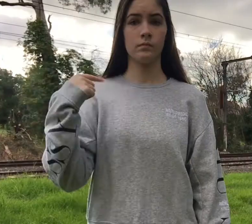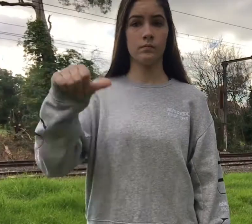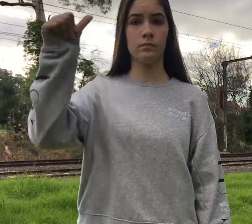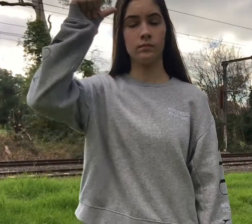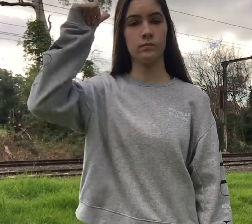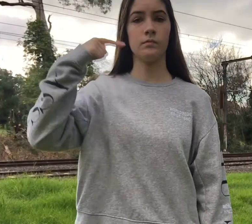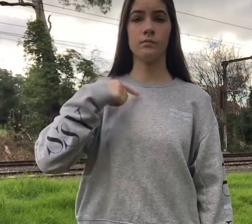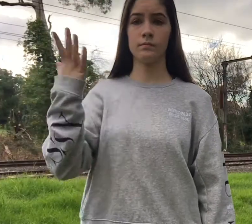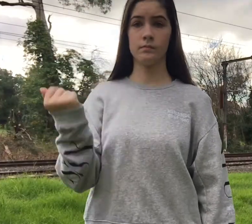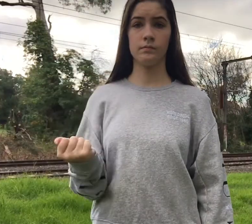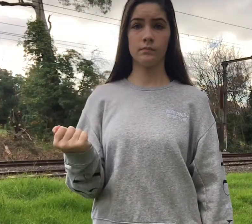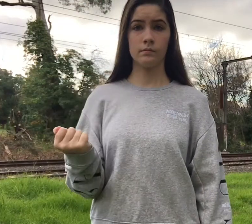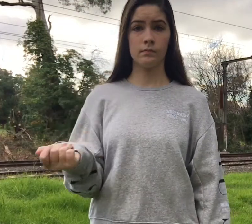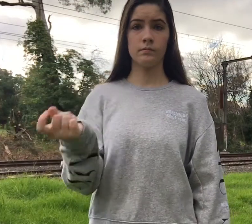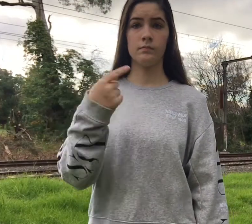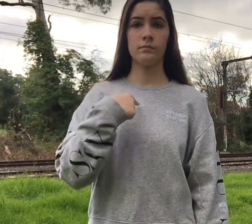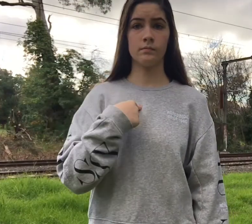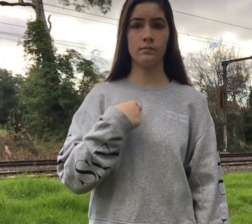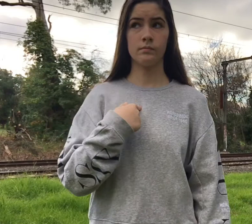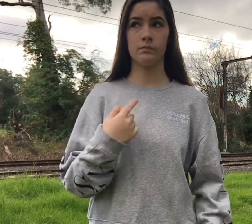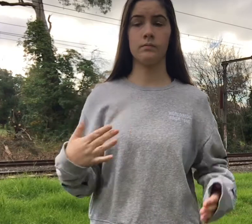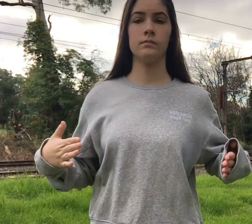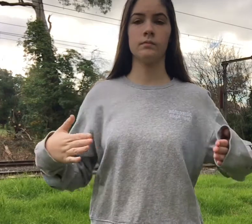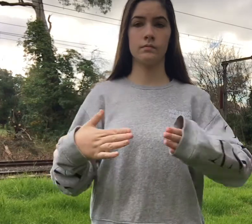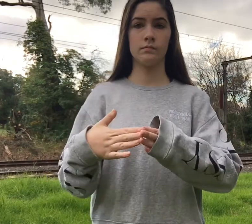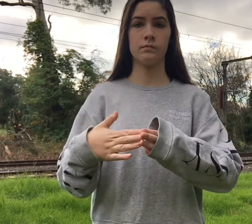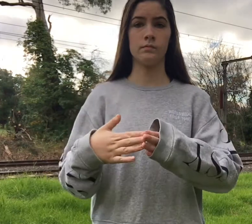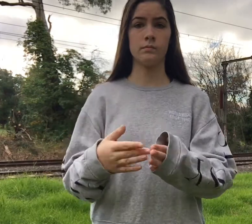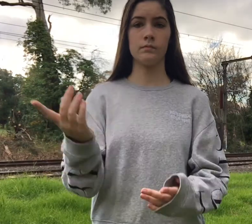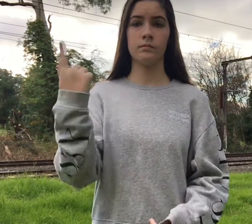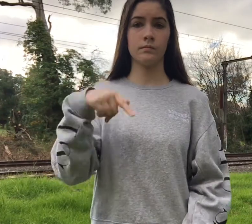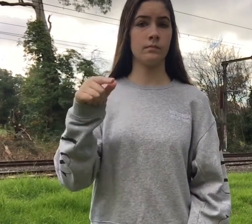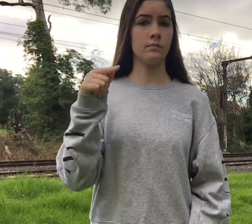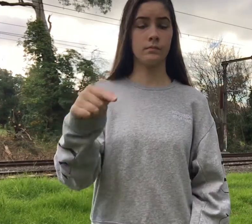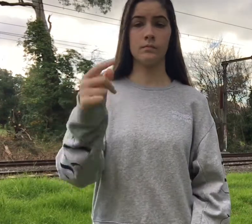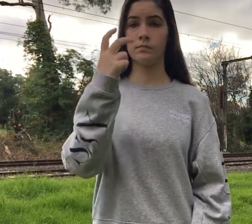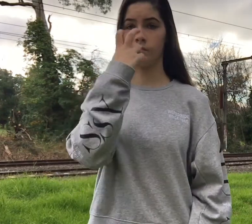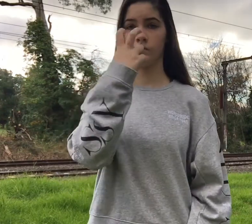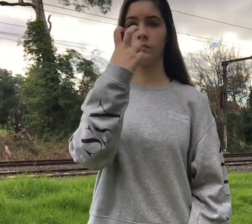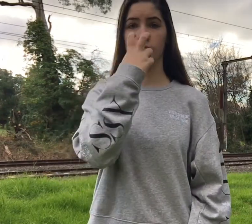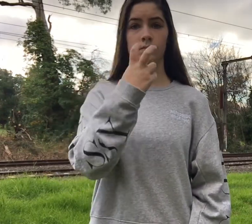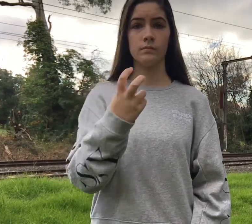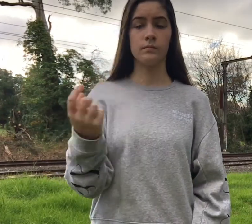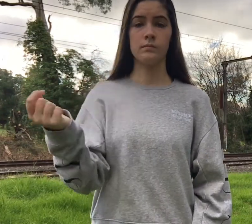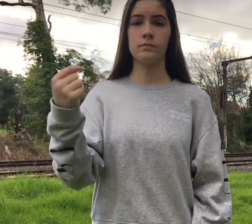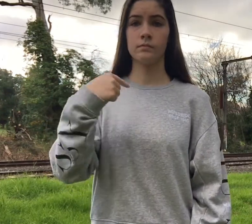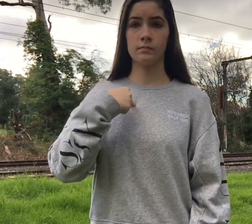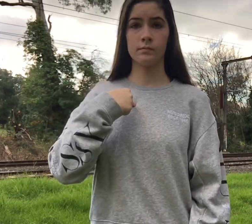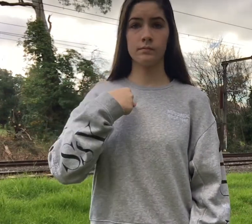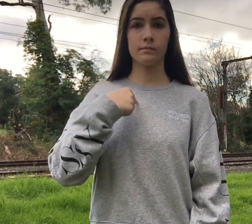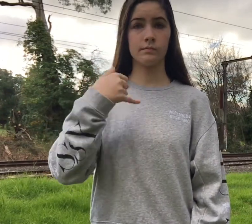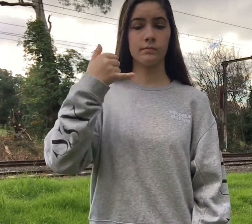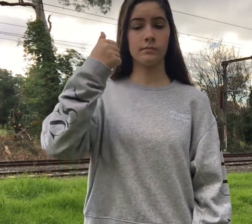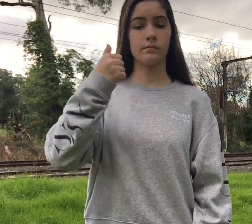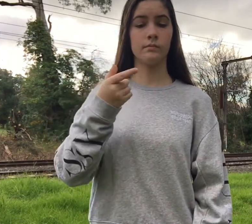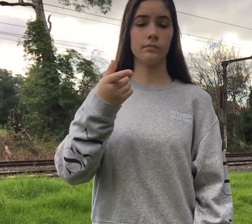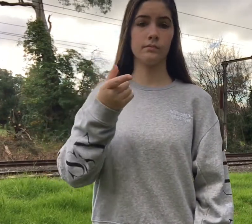You know I'll fight my corner, and that tonight I'll call